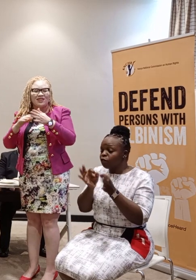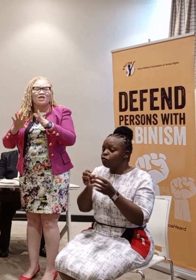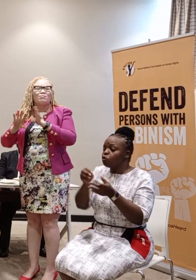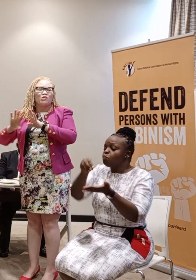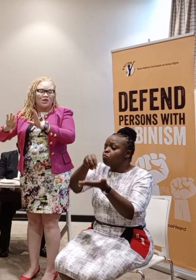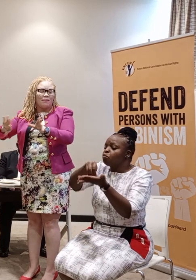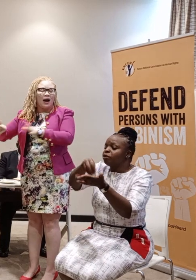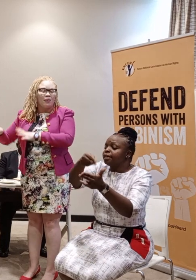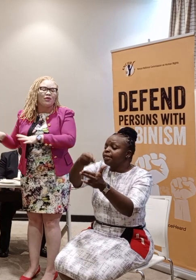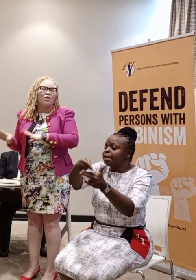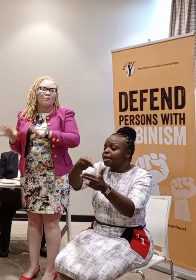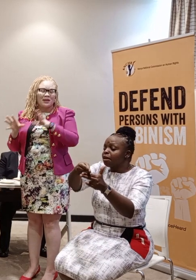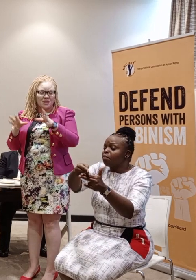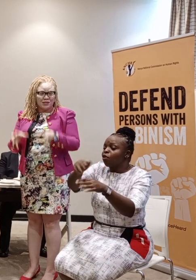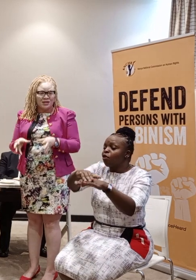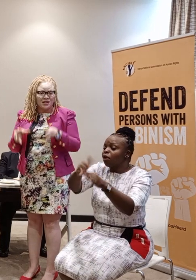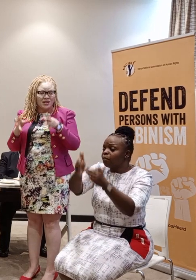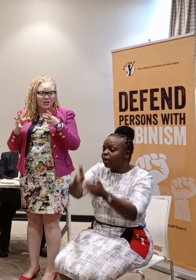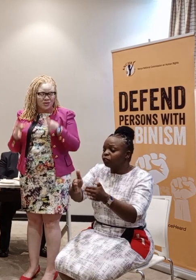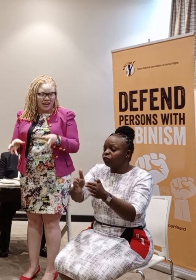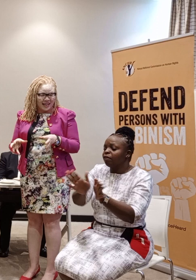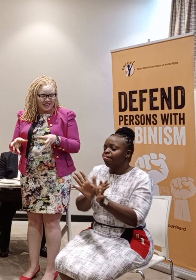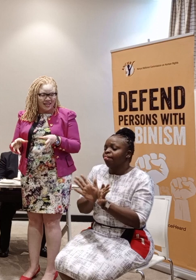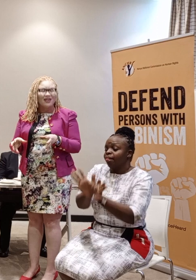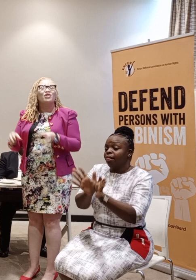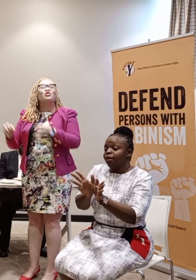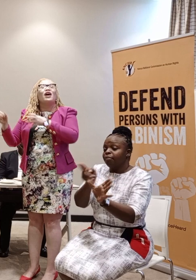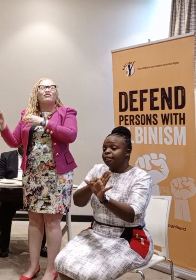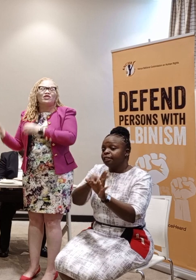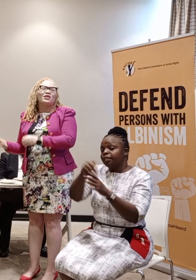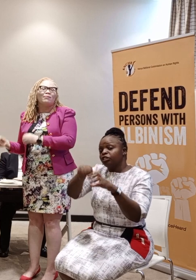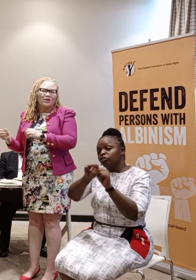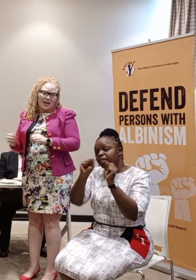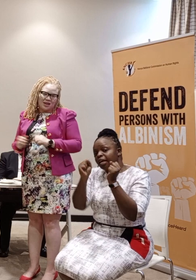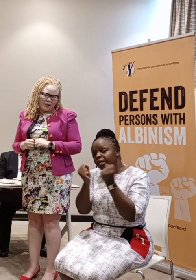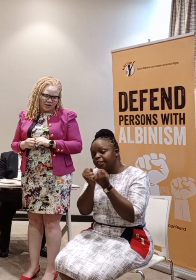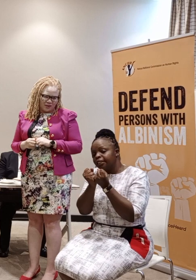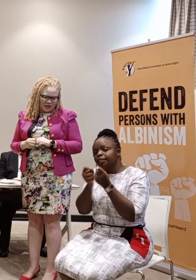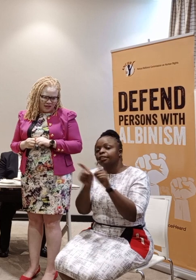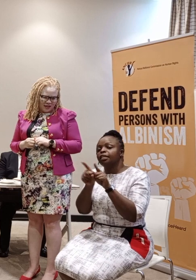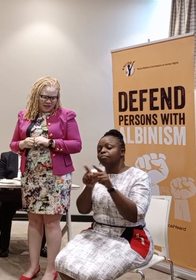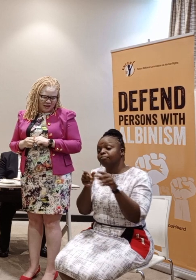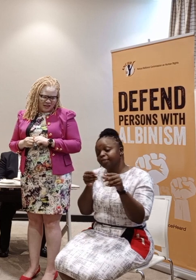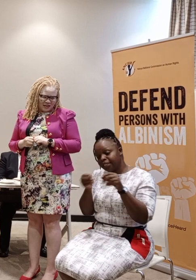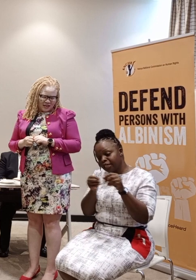and really push them away from participating in the society, you have disabled that person.